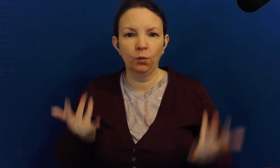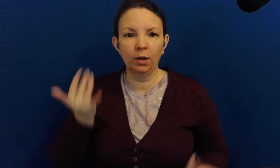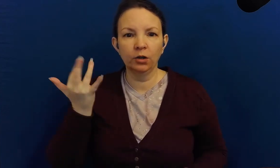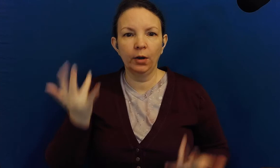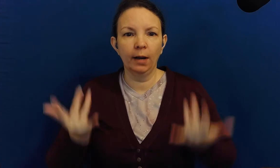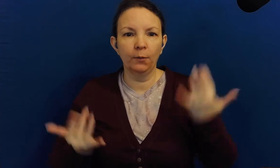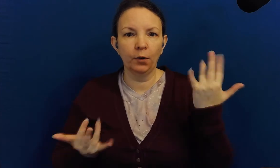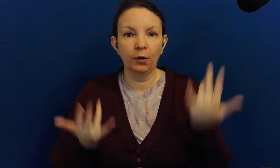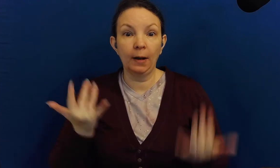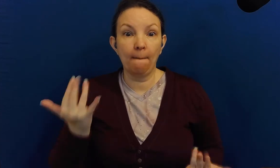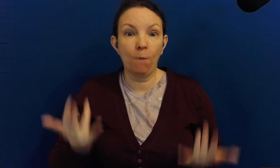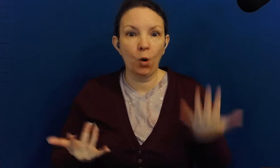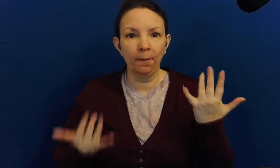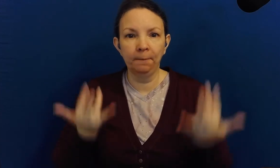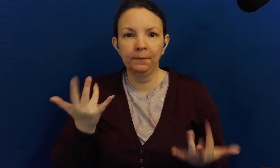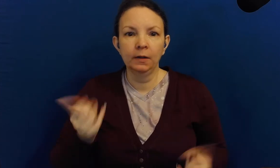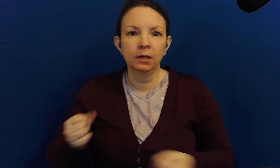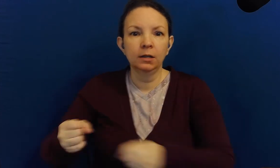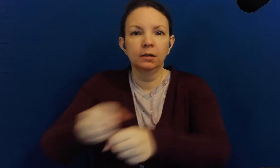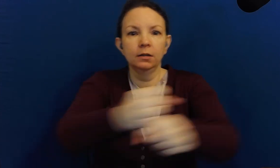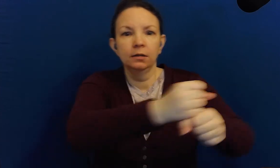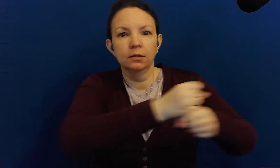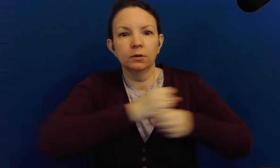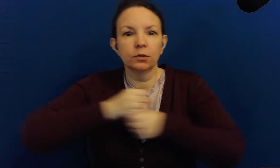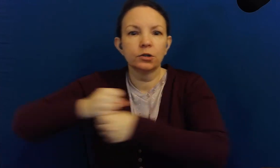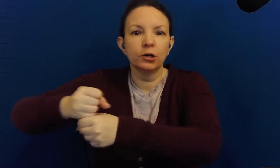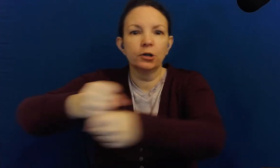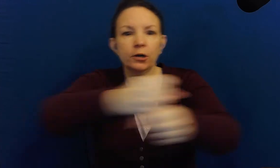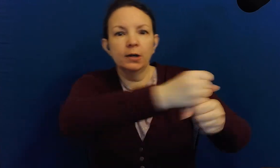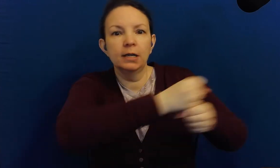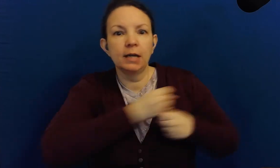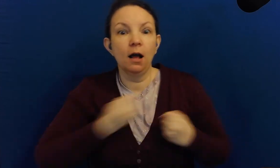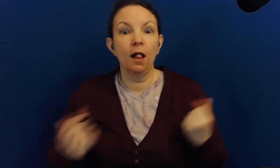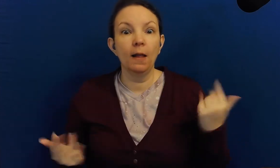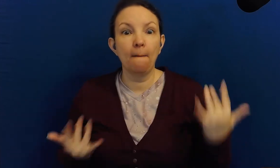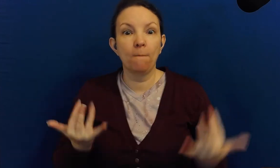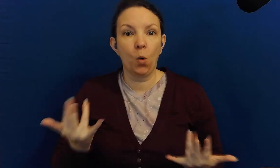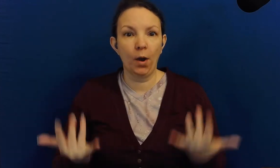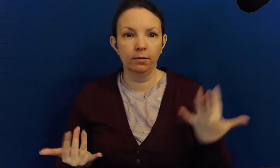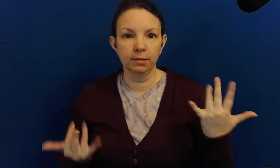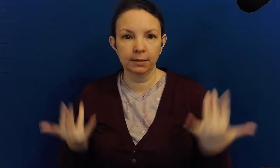going up and one going down. Boil. So stir until it boils.